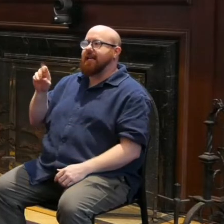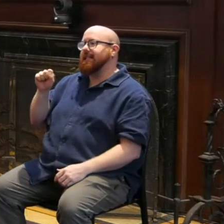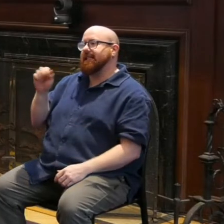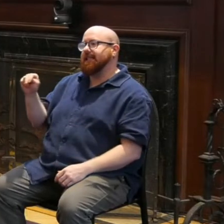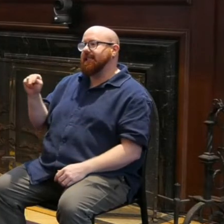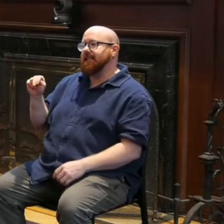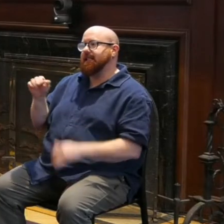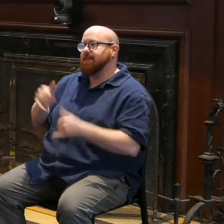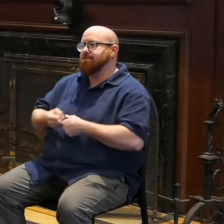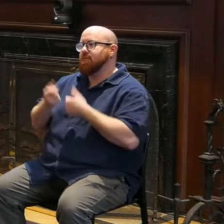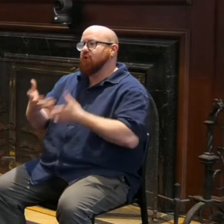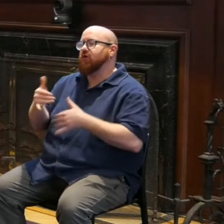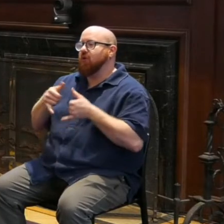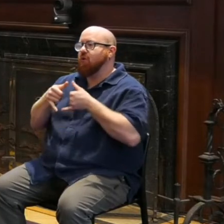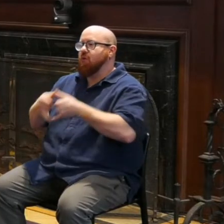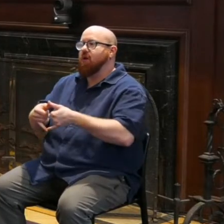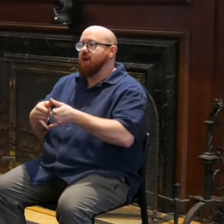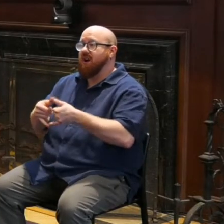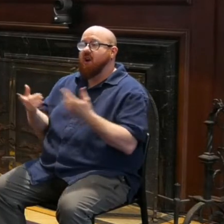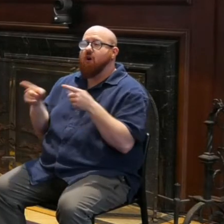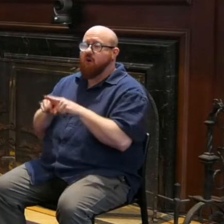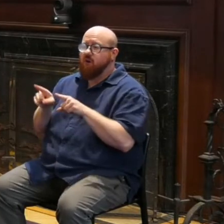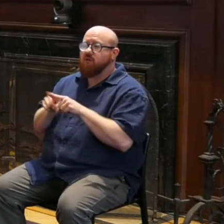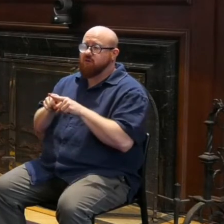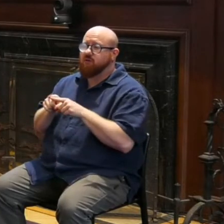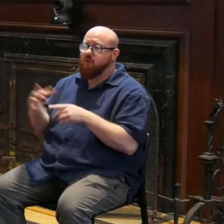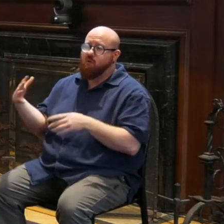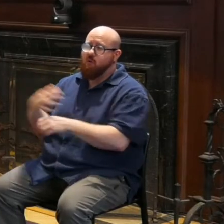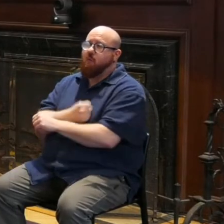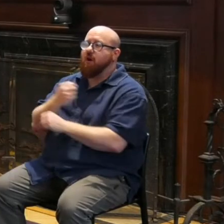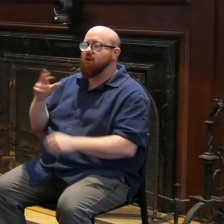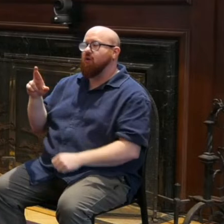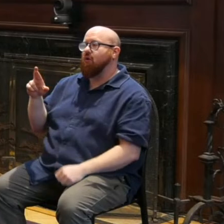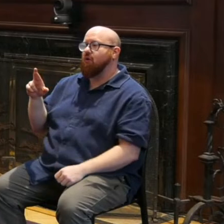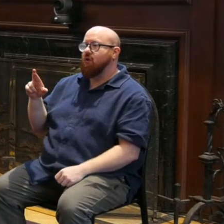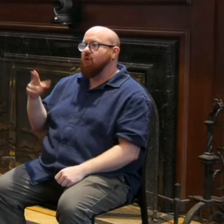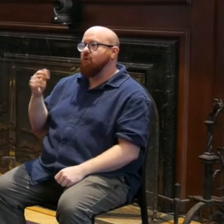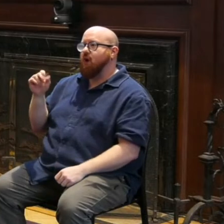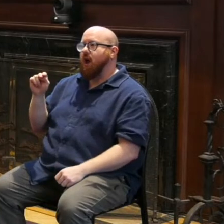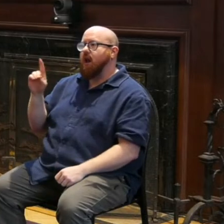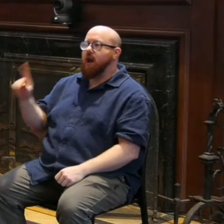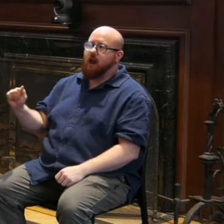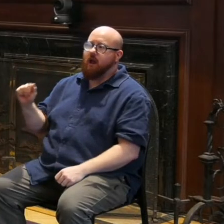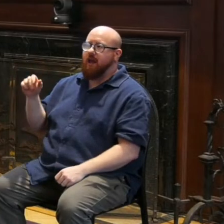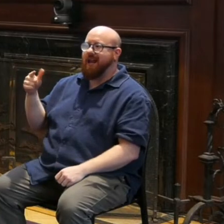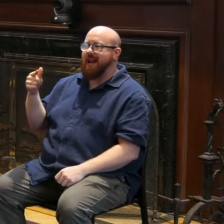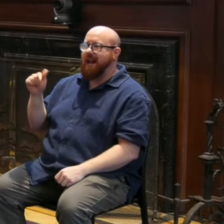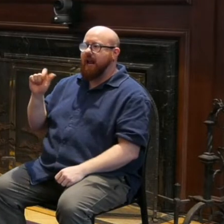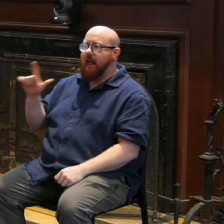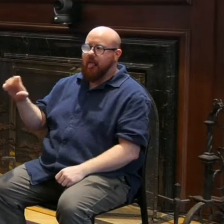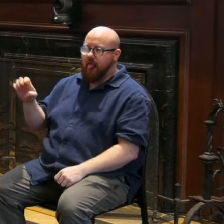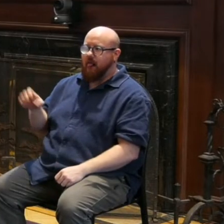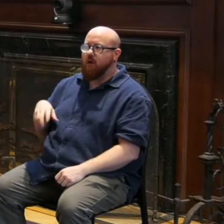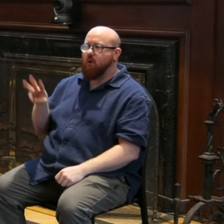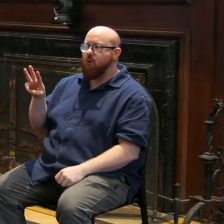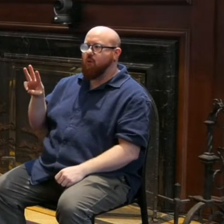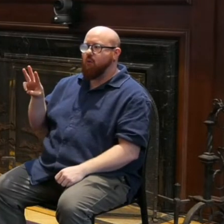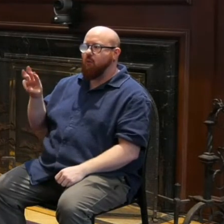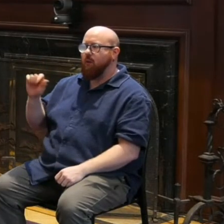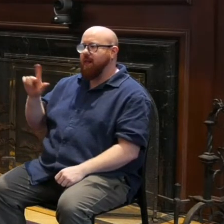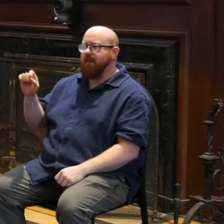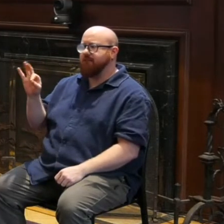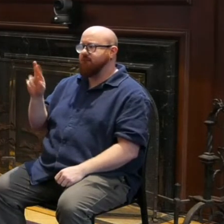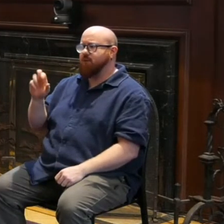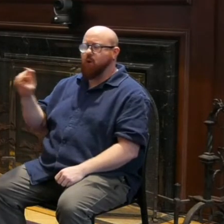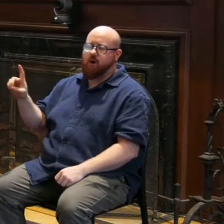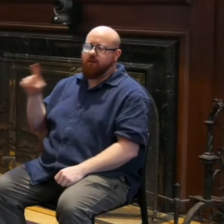an honorable mention for the Rhonda Gale Williford Award for Poetry. Ed's